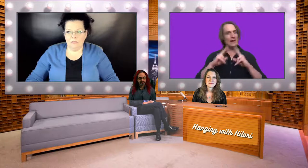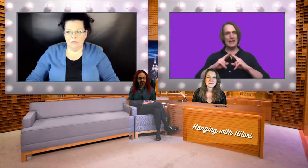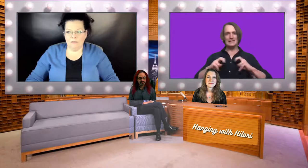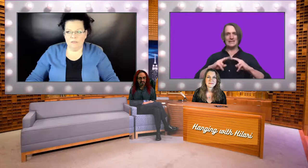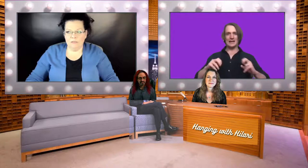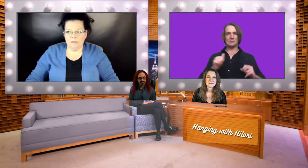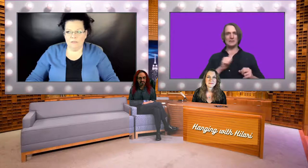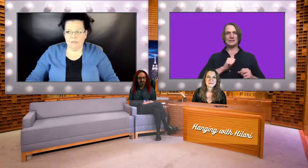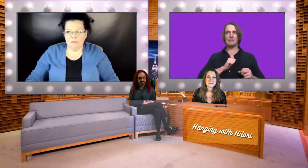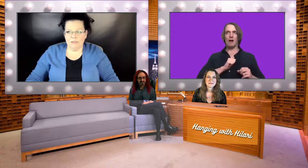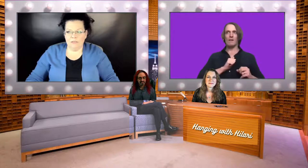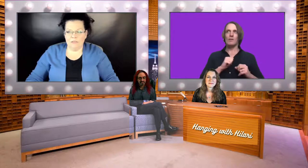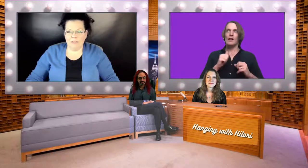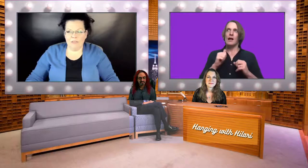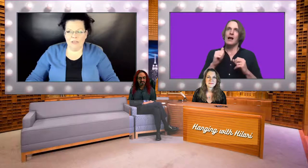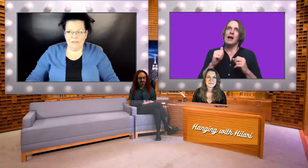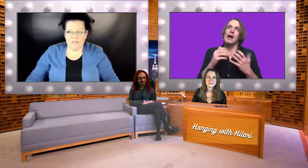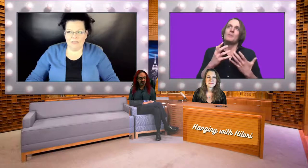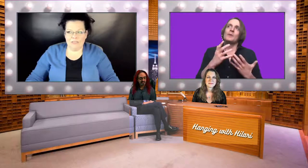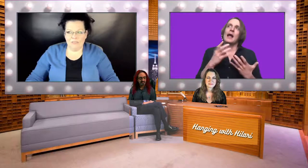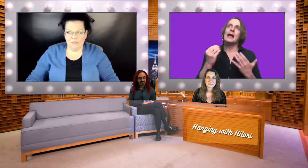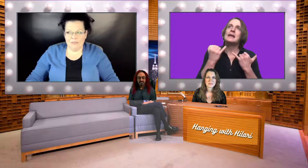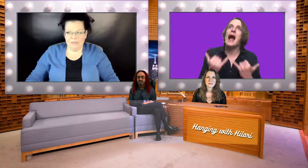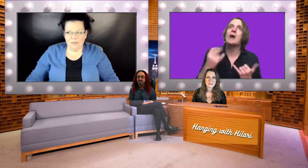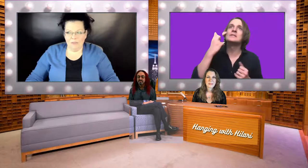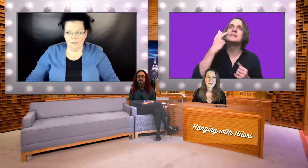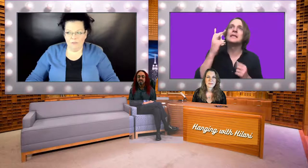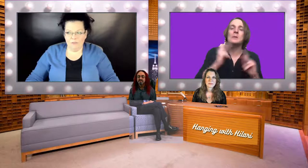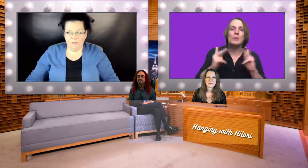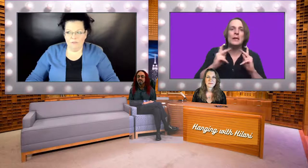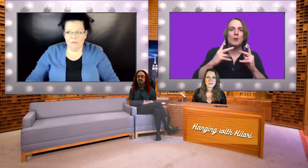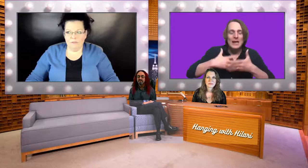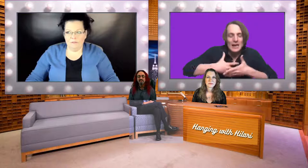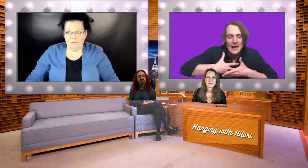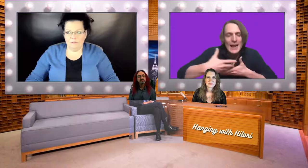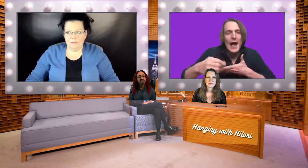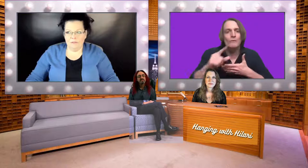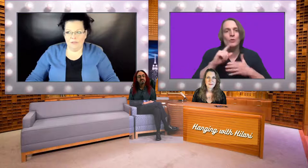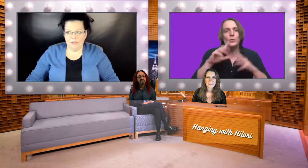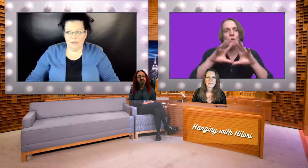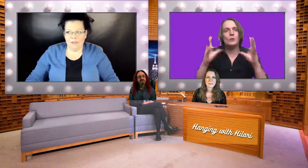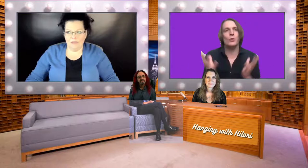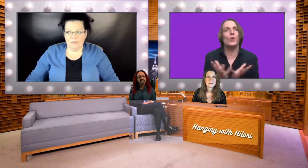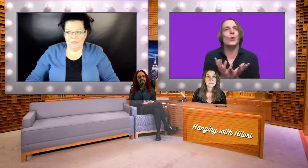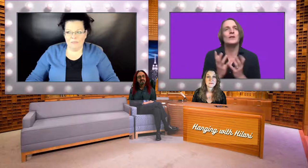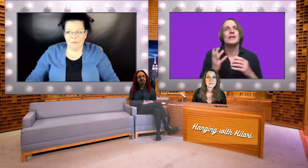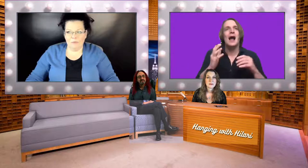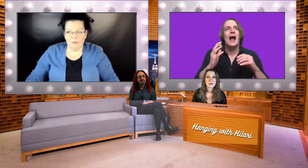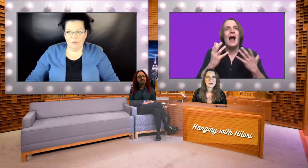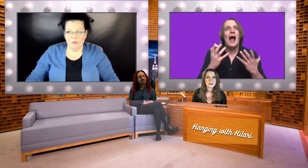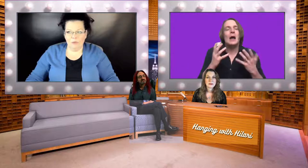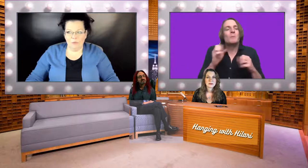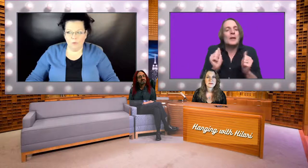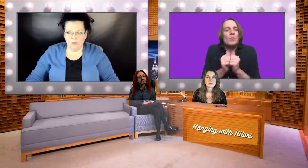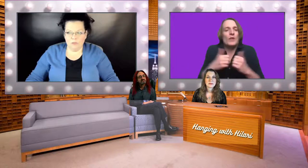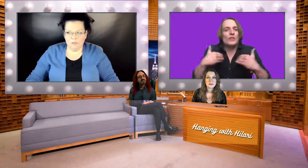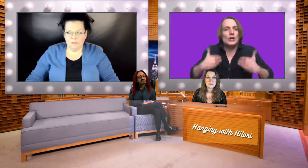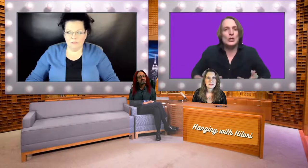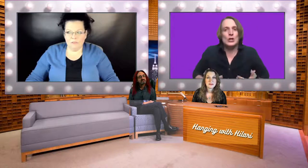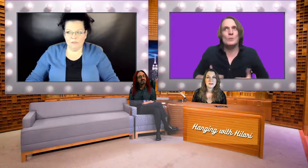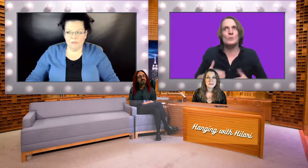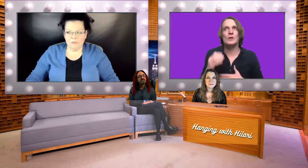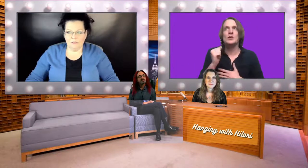really, I did a lot of assessing of myself. And I now that to see people out in the